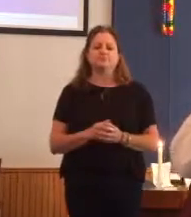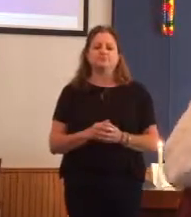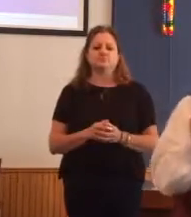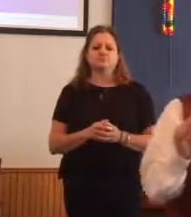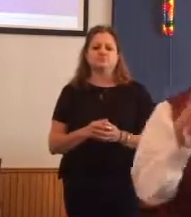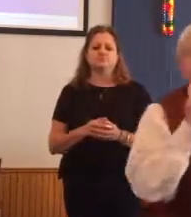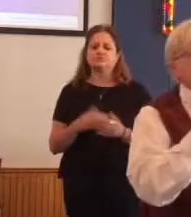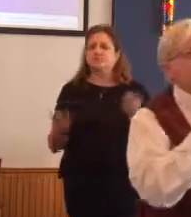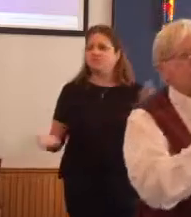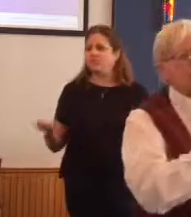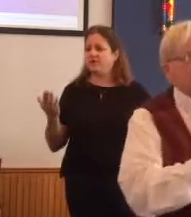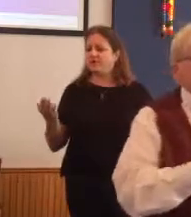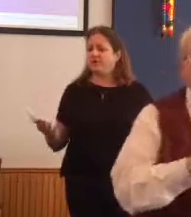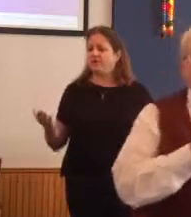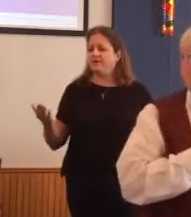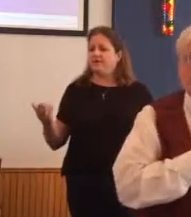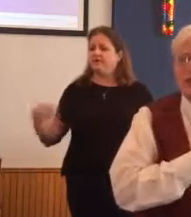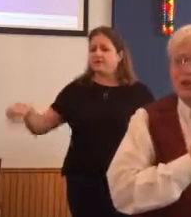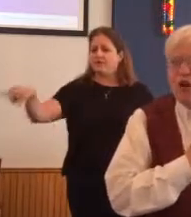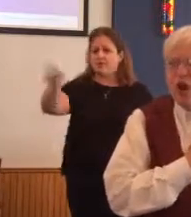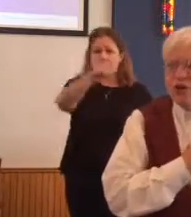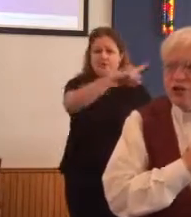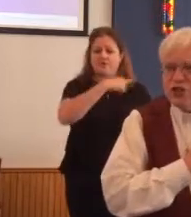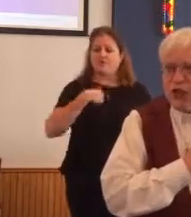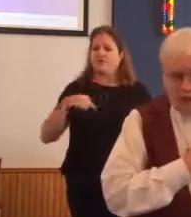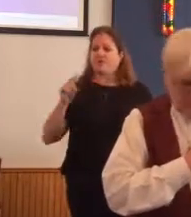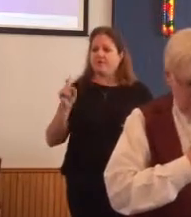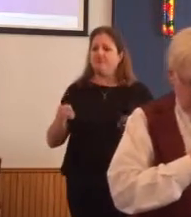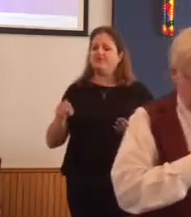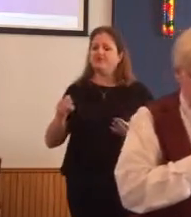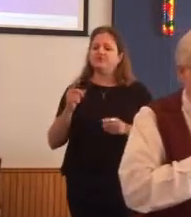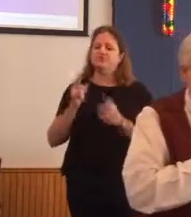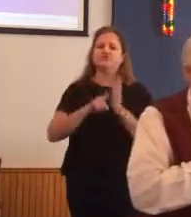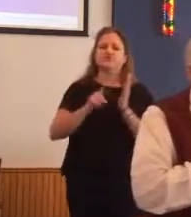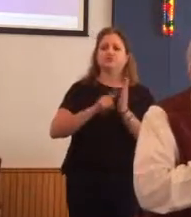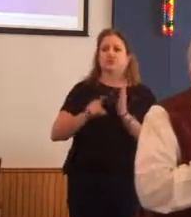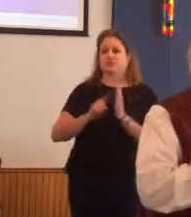Because we need, each one of us, to do a little heart check.